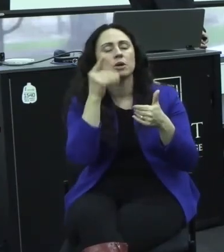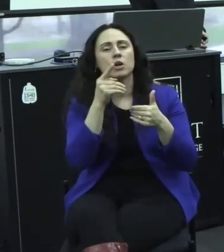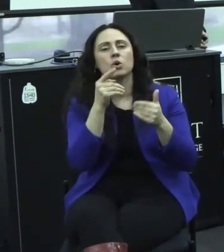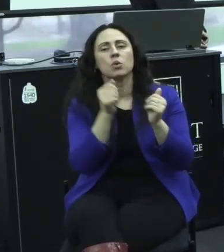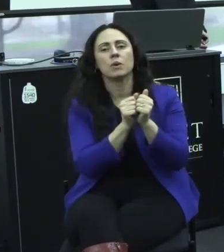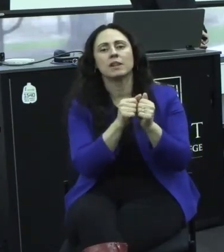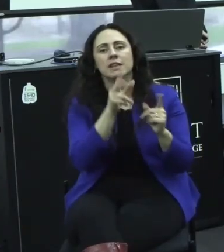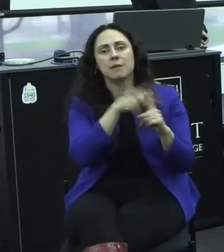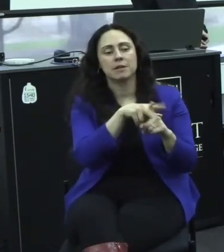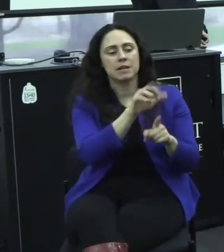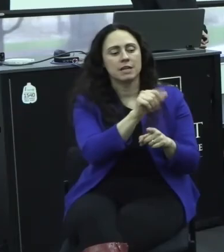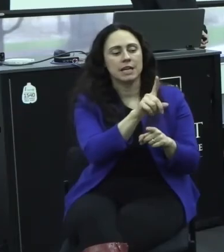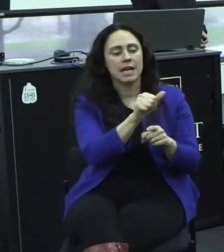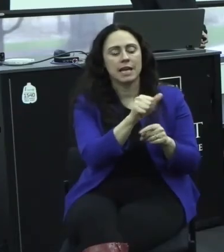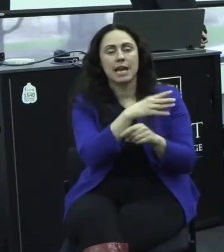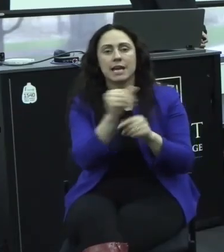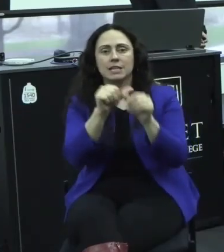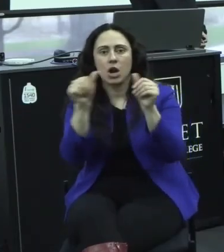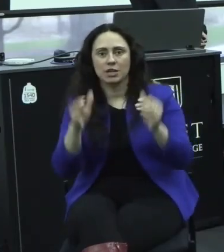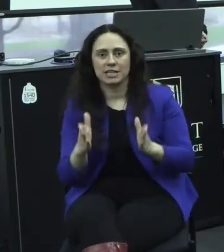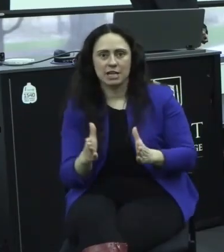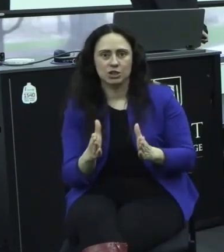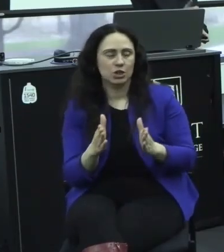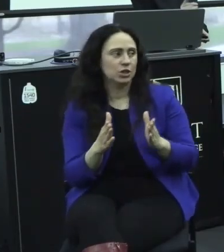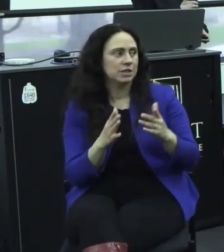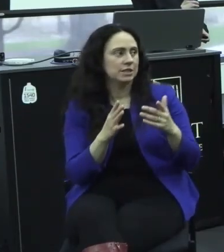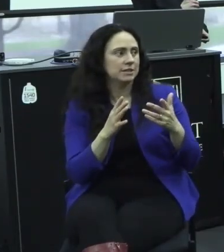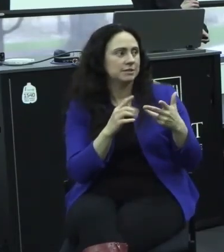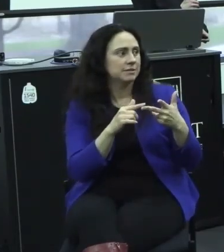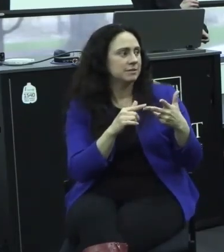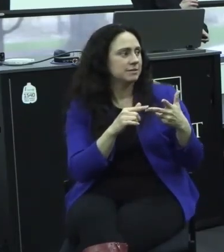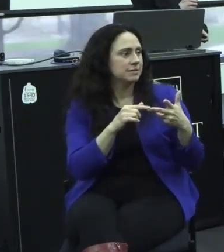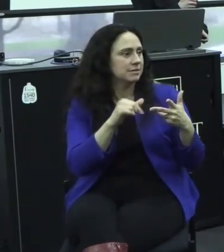of ADA in architecture?